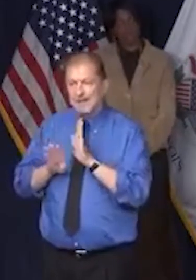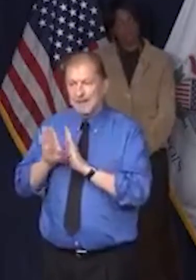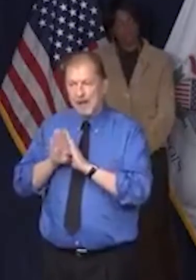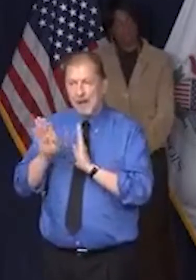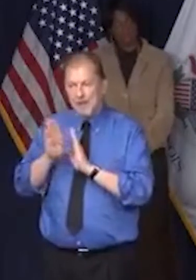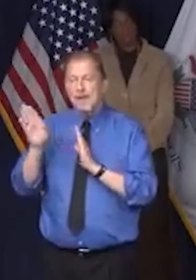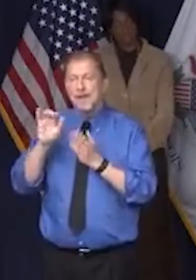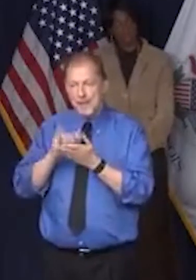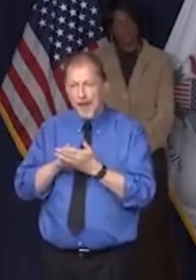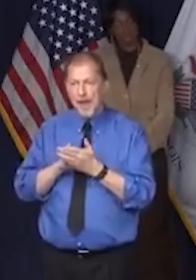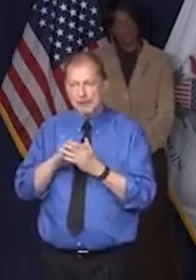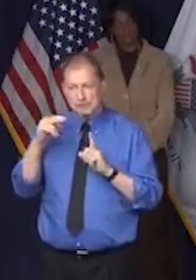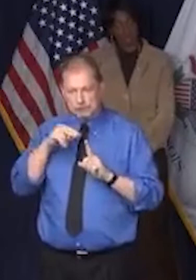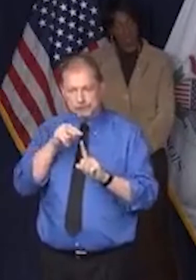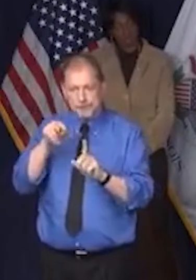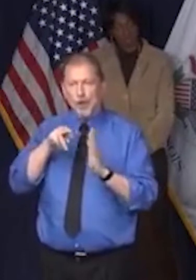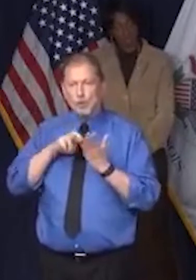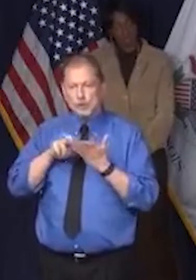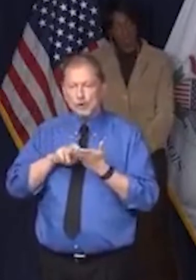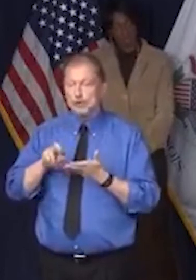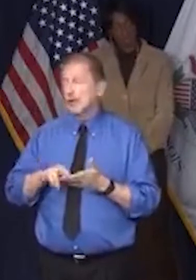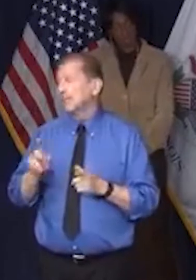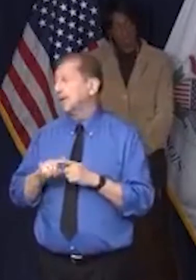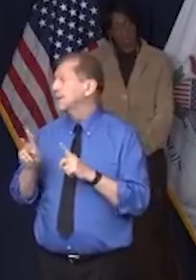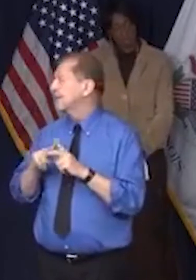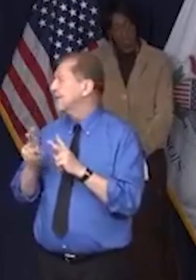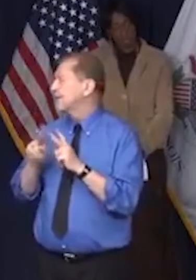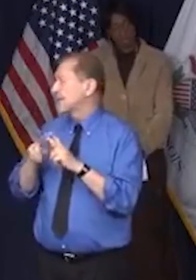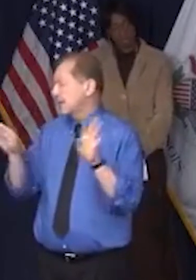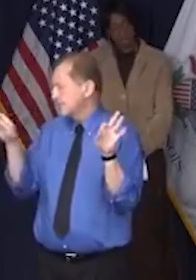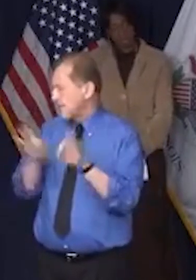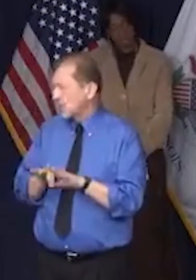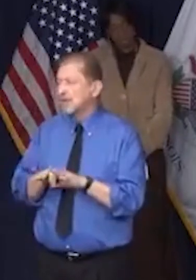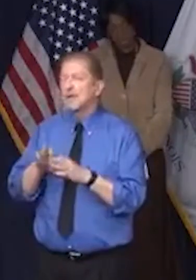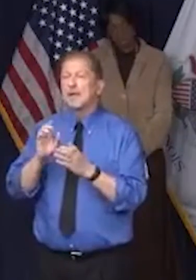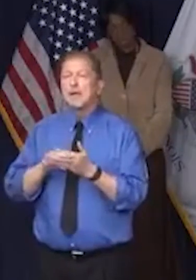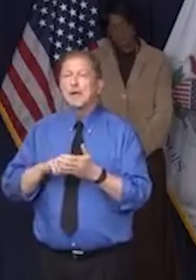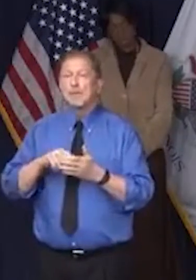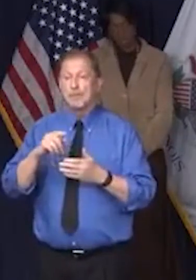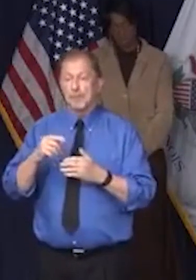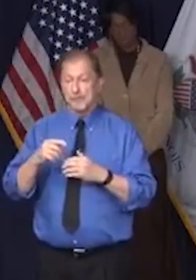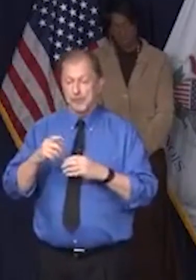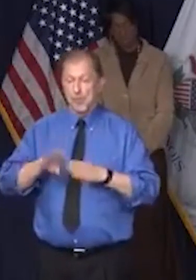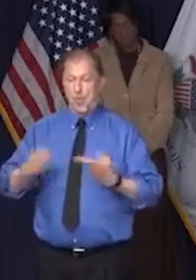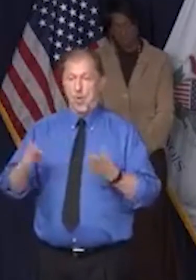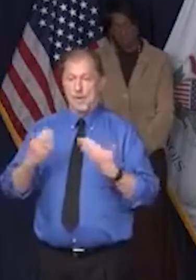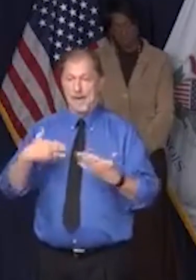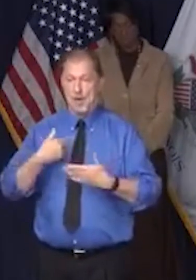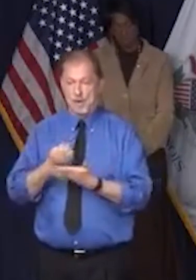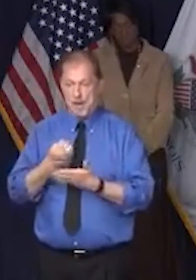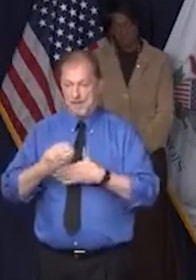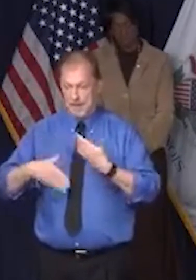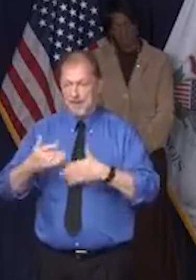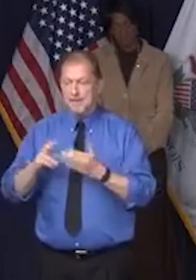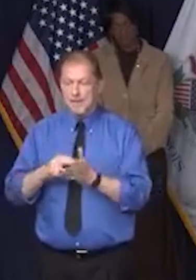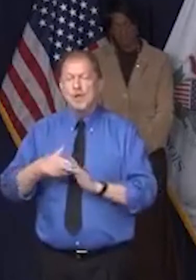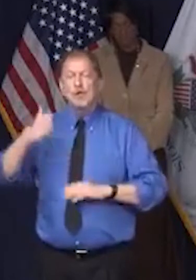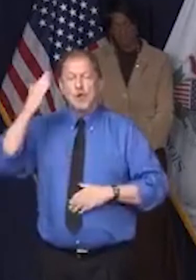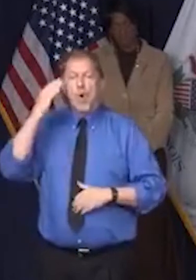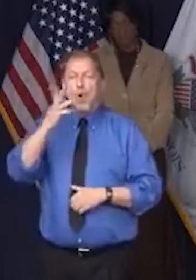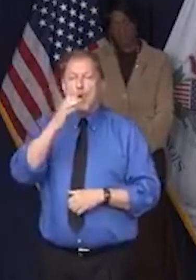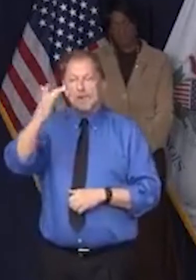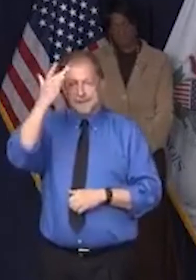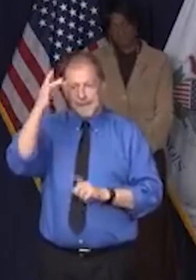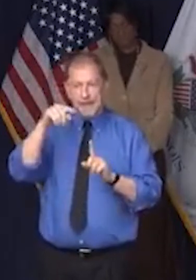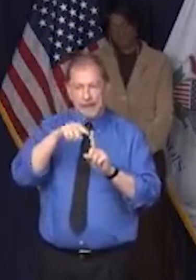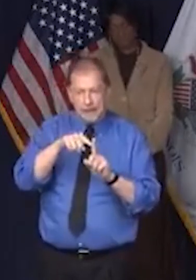part of this collaborative is it's a very important component of getting the economy going again and getting people, you know, out of the situation